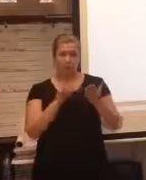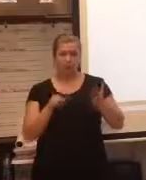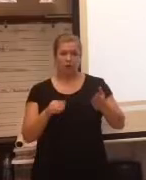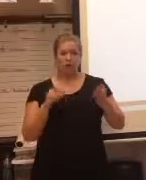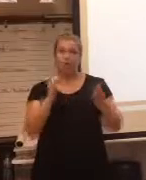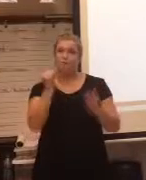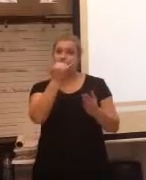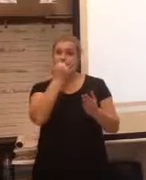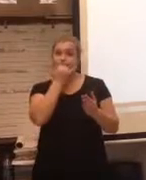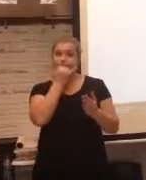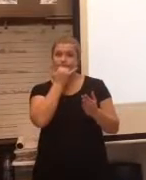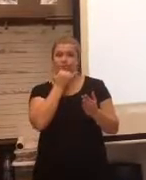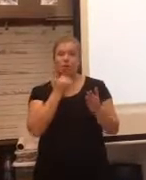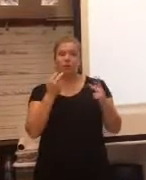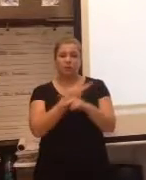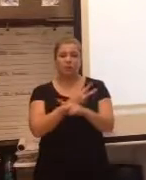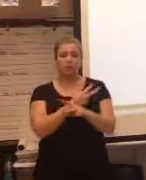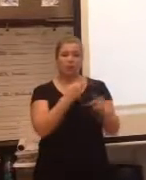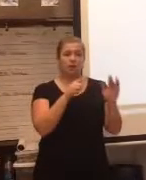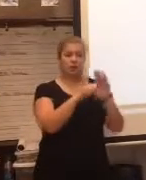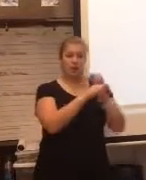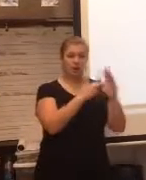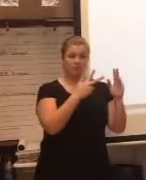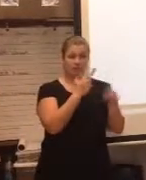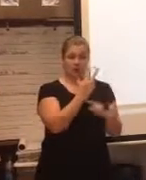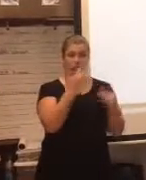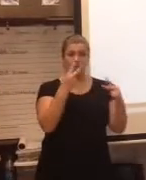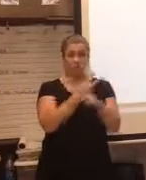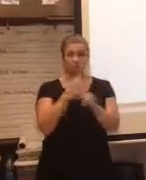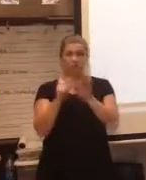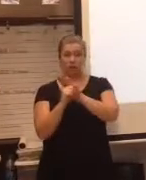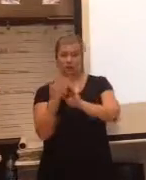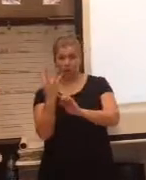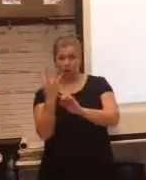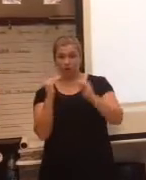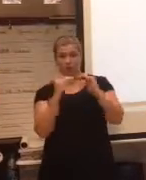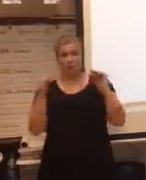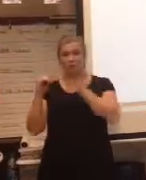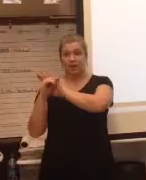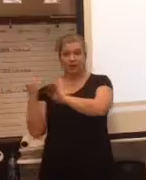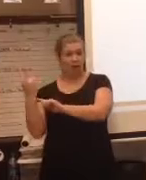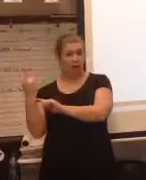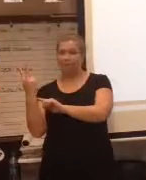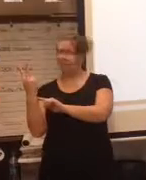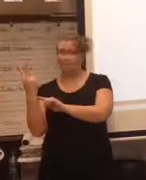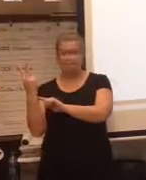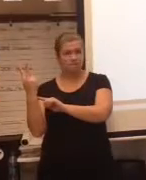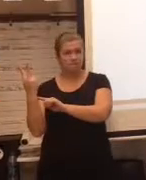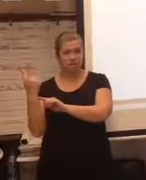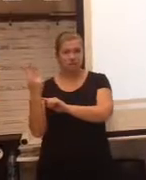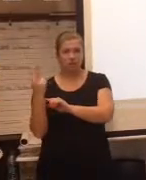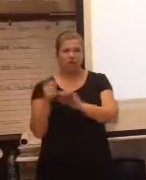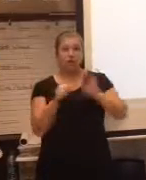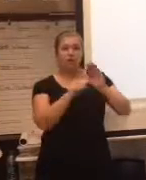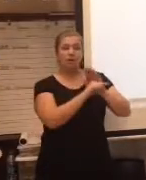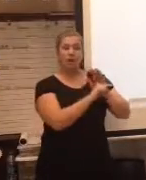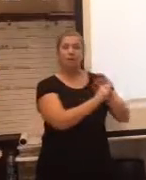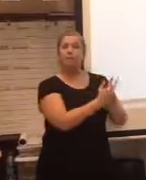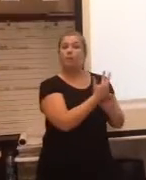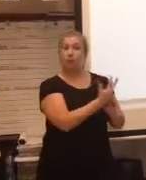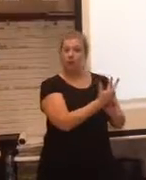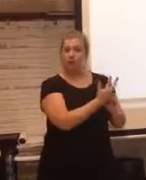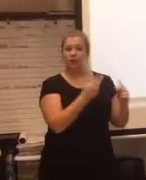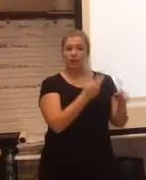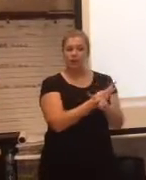negative 3 times negative 4 as negative 12, when the correct way to multiply these would